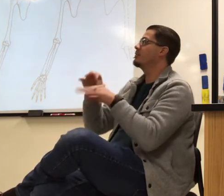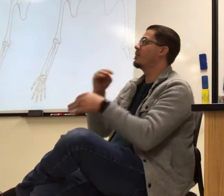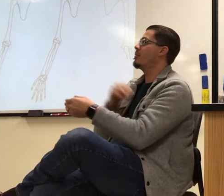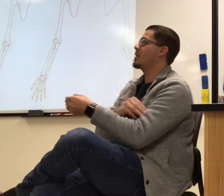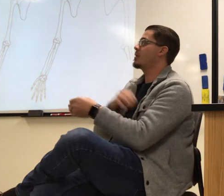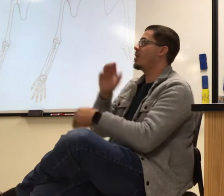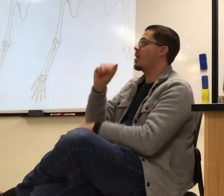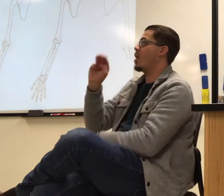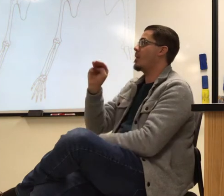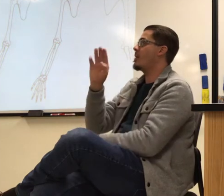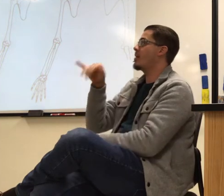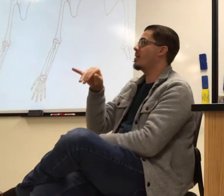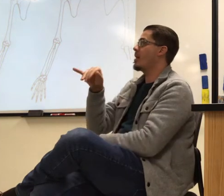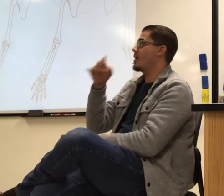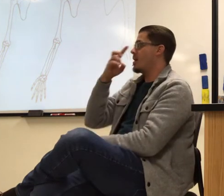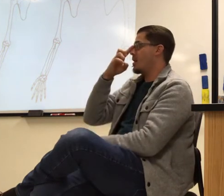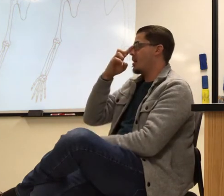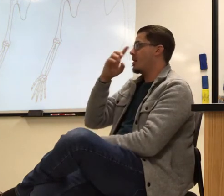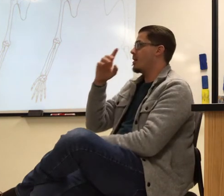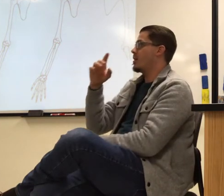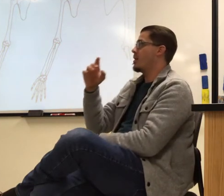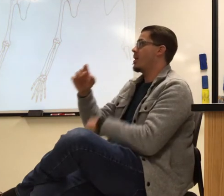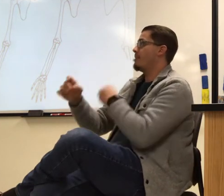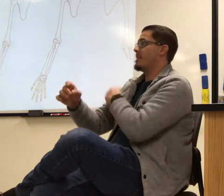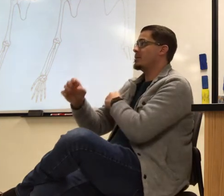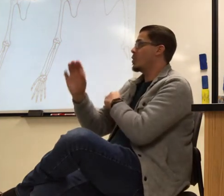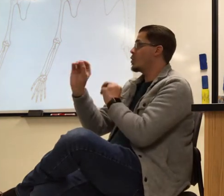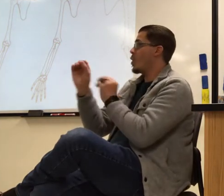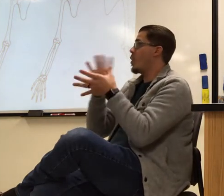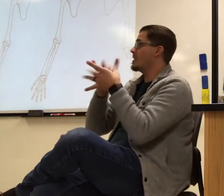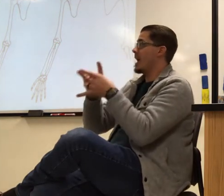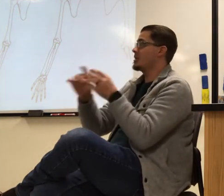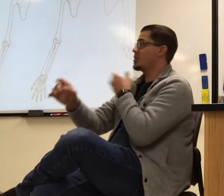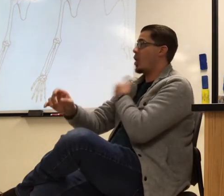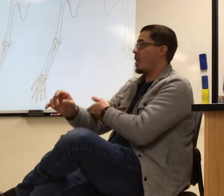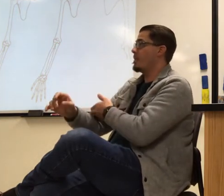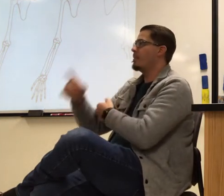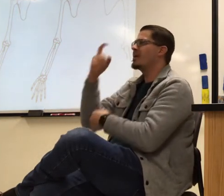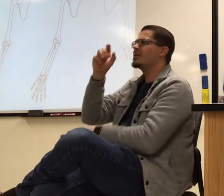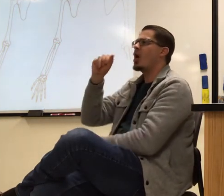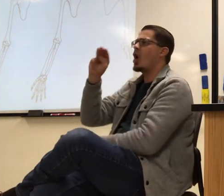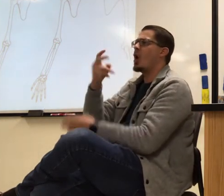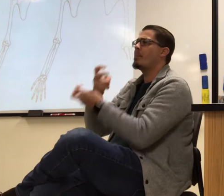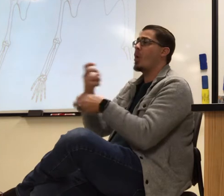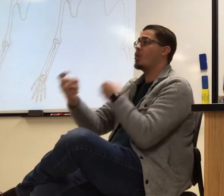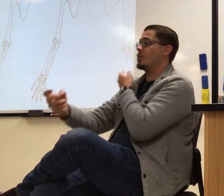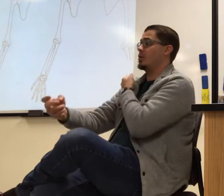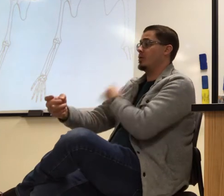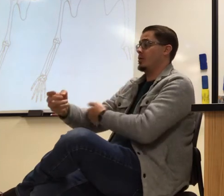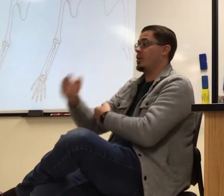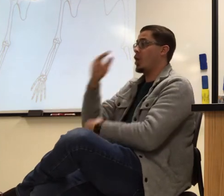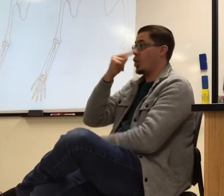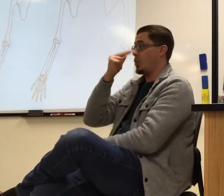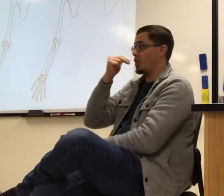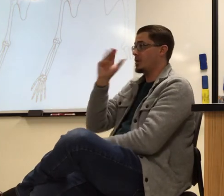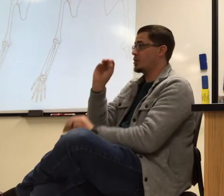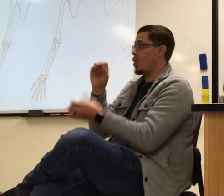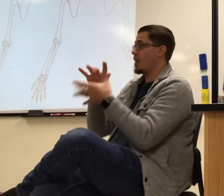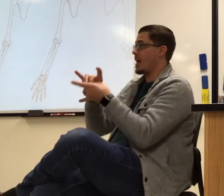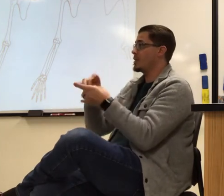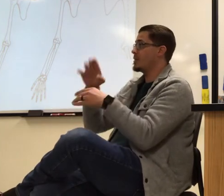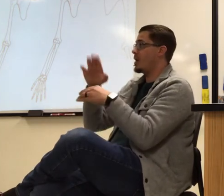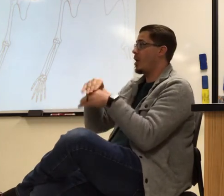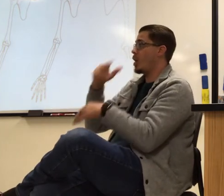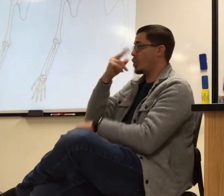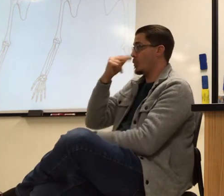see, this muscle has no attachments on the arm. The arm bone is the humerus. This muscle has no attachment on the